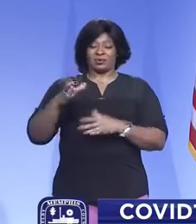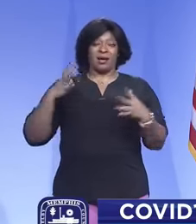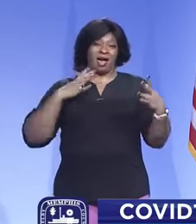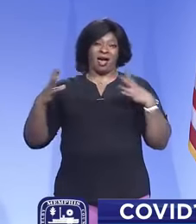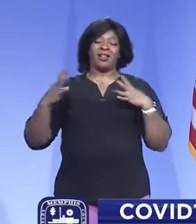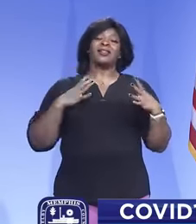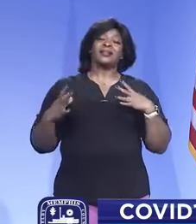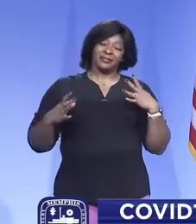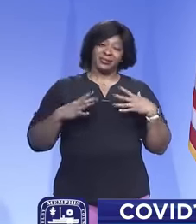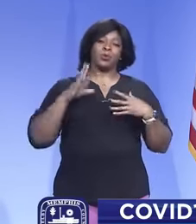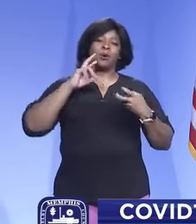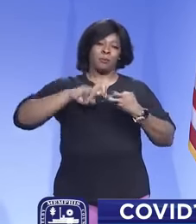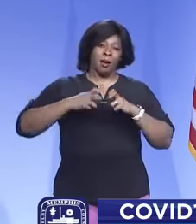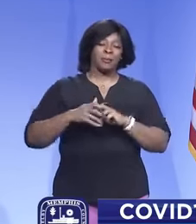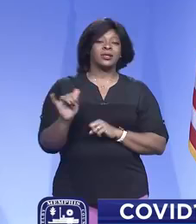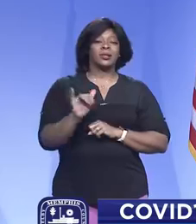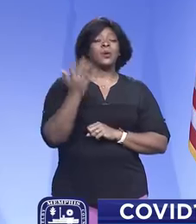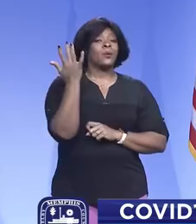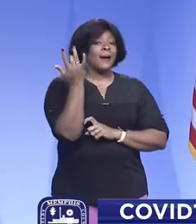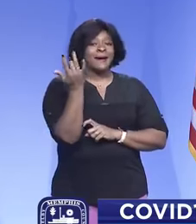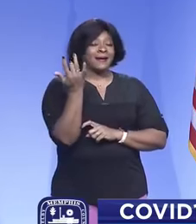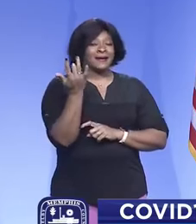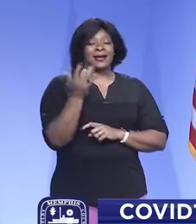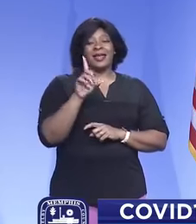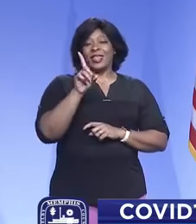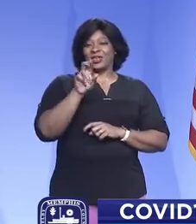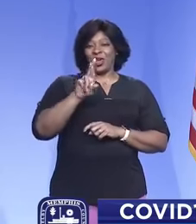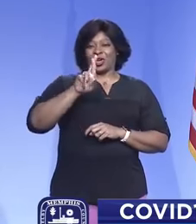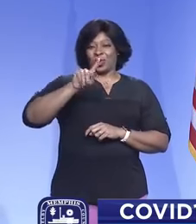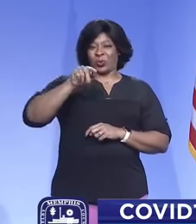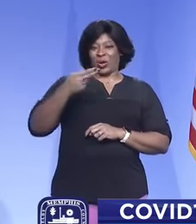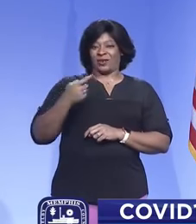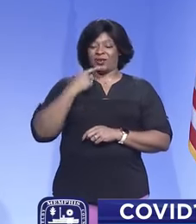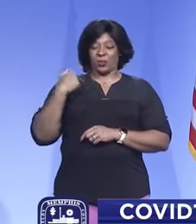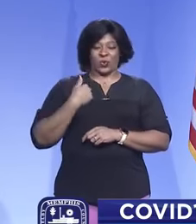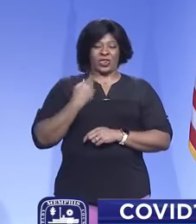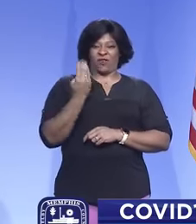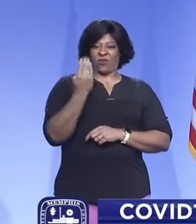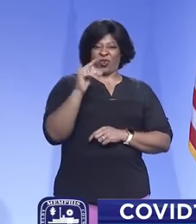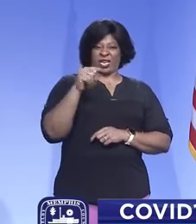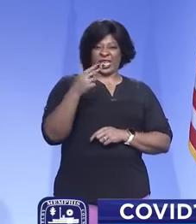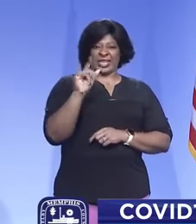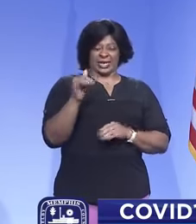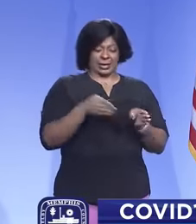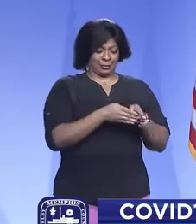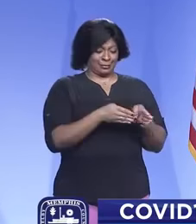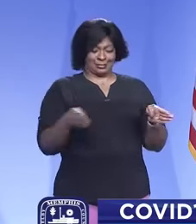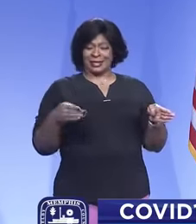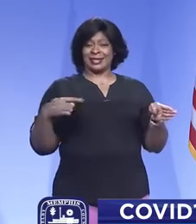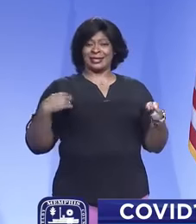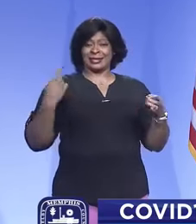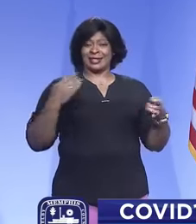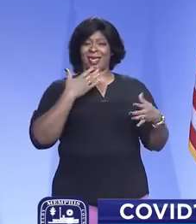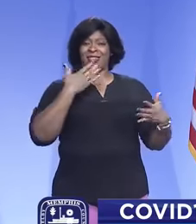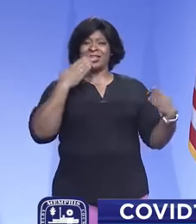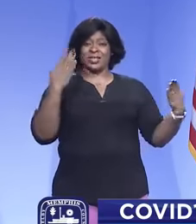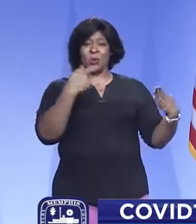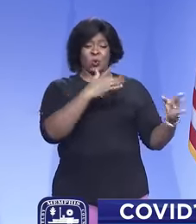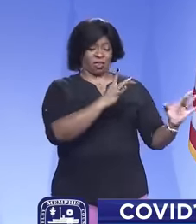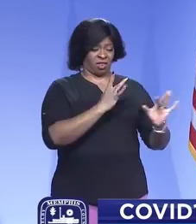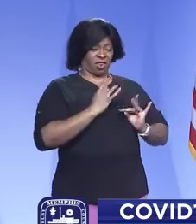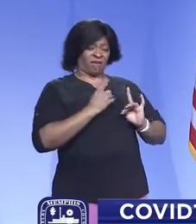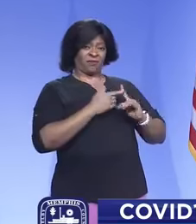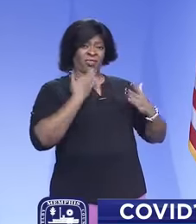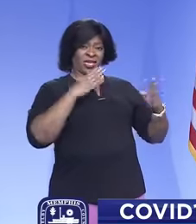is going to be problematic because as Dr. Randolph noted, we're in the 14th day since Thanksgiving. So those who got